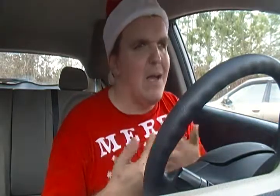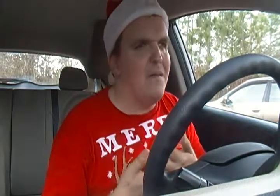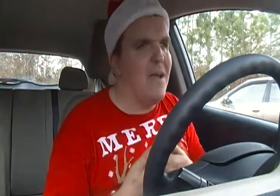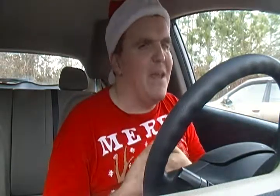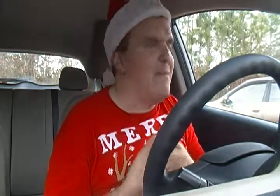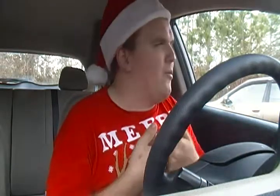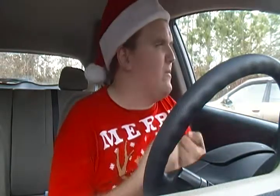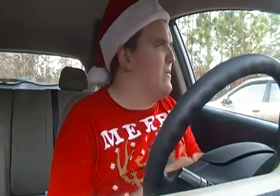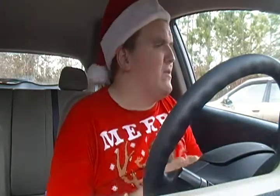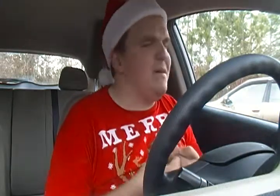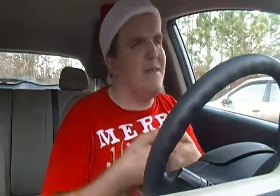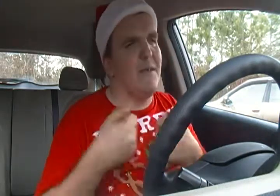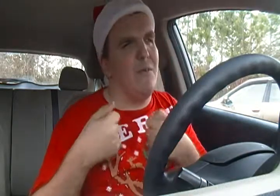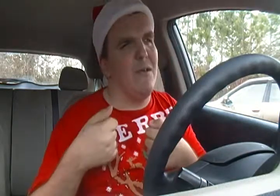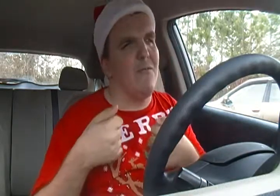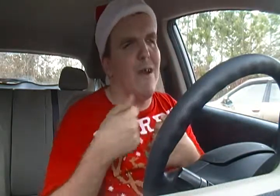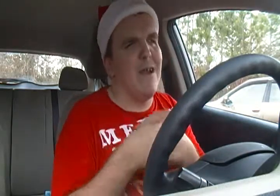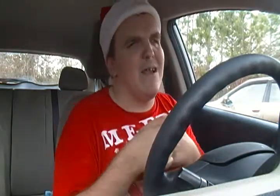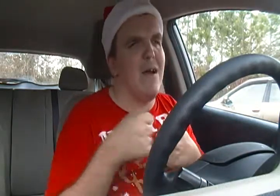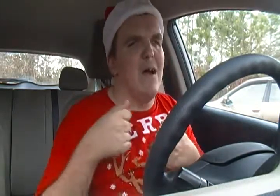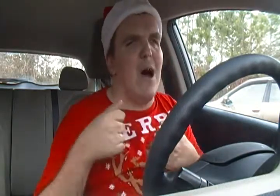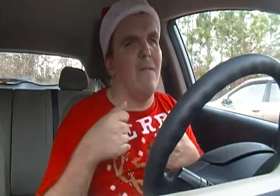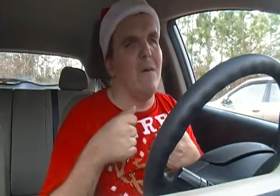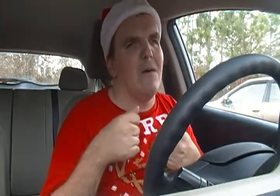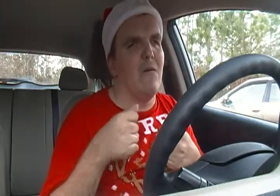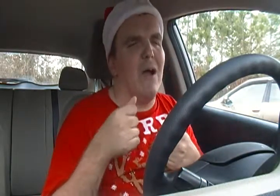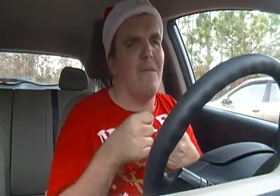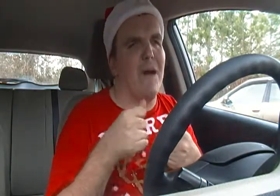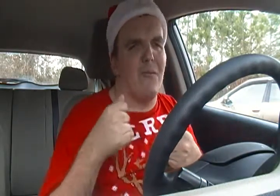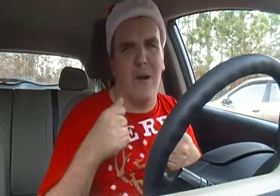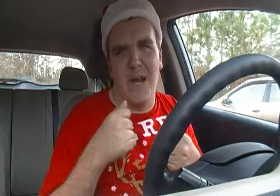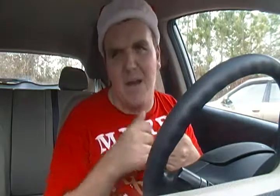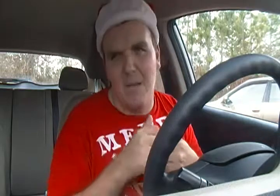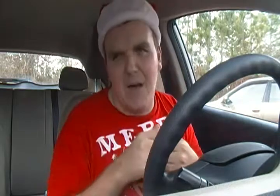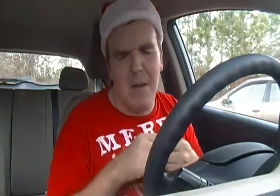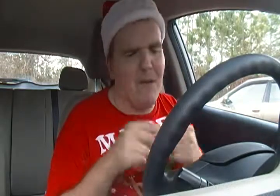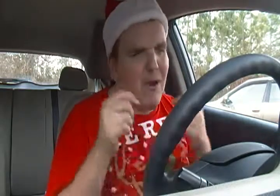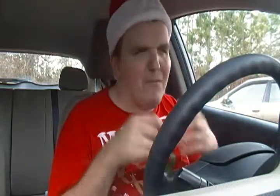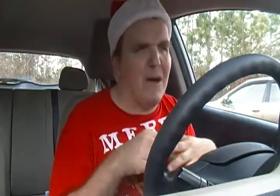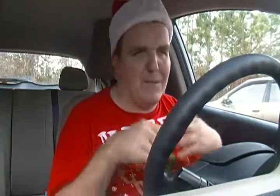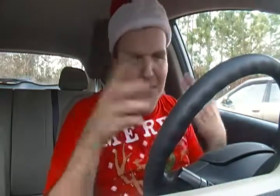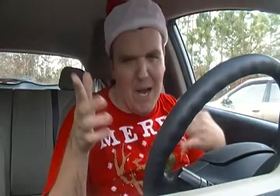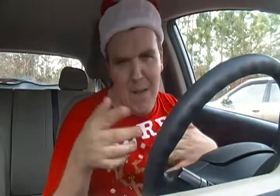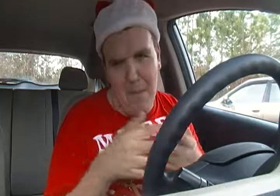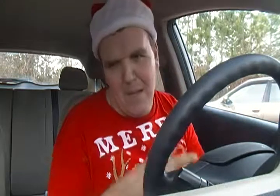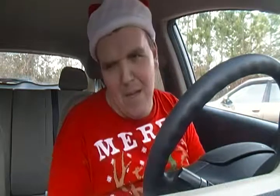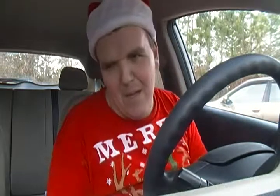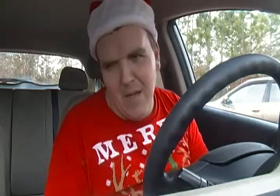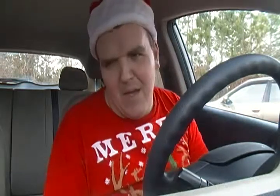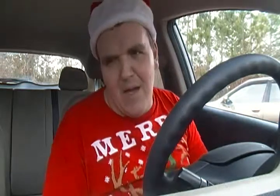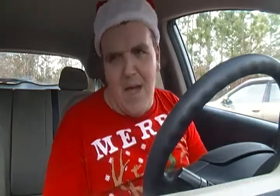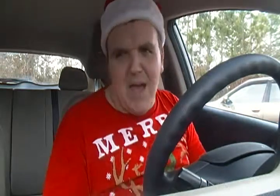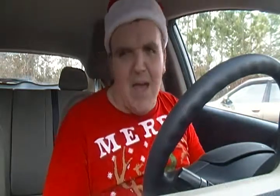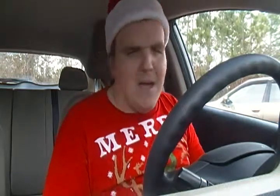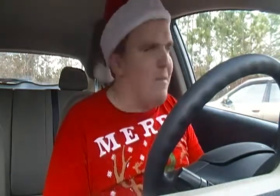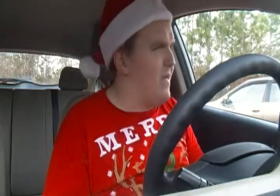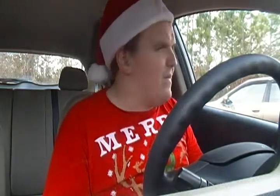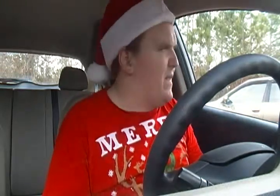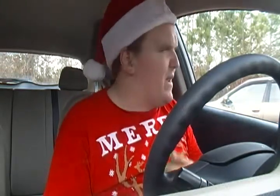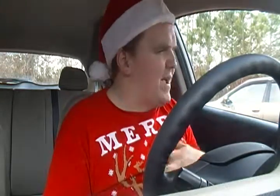then he pull she ends up pulling randy off ralphie off of randy i mean ralphie off of scott and then they